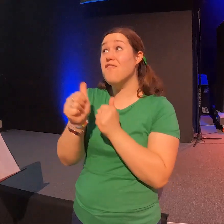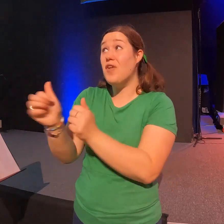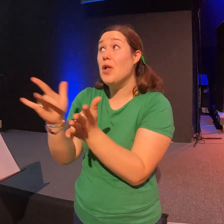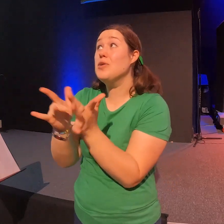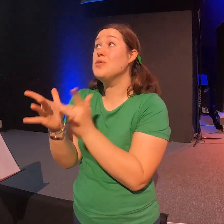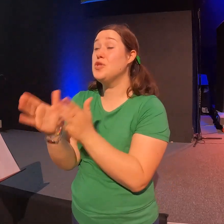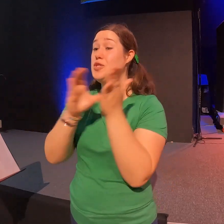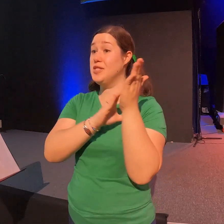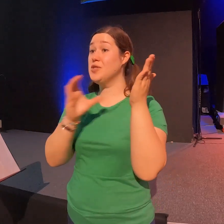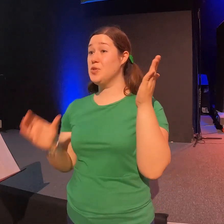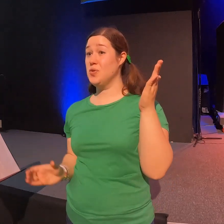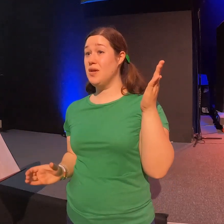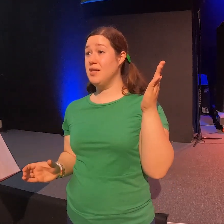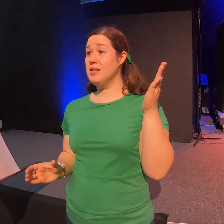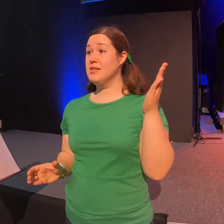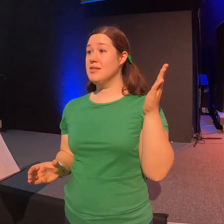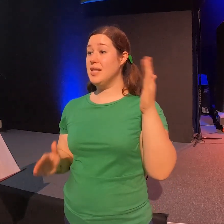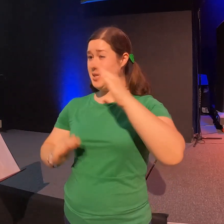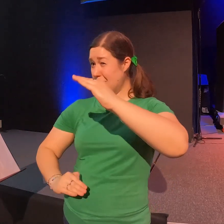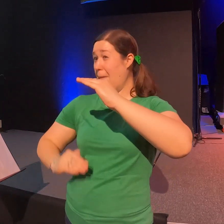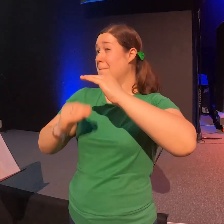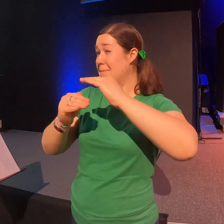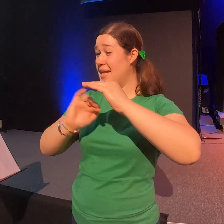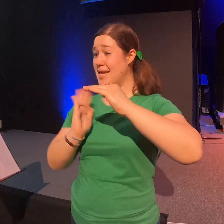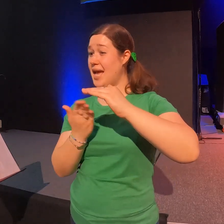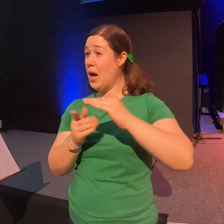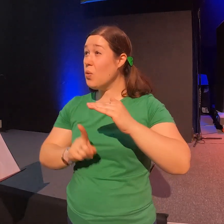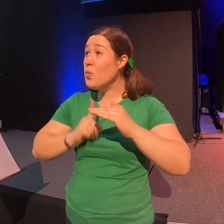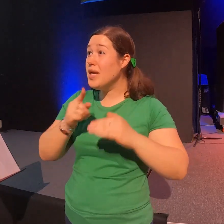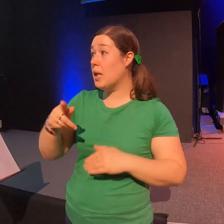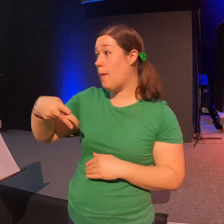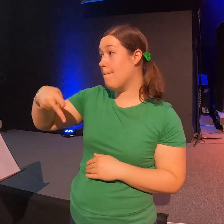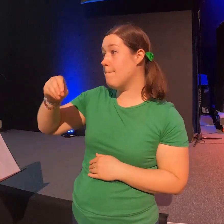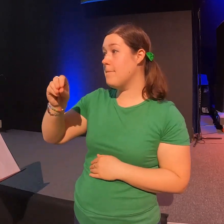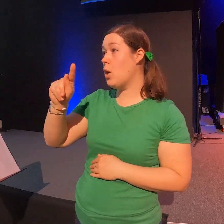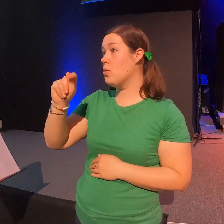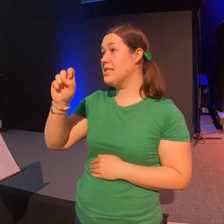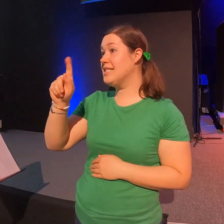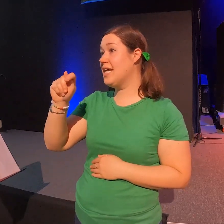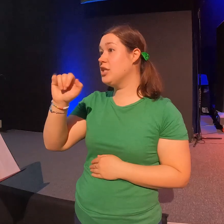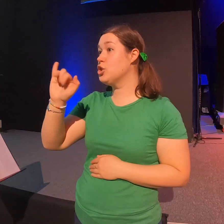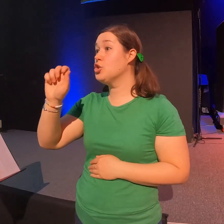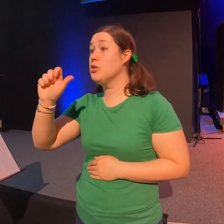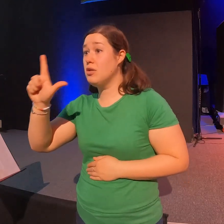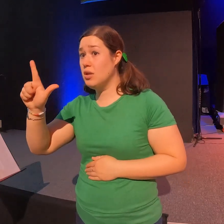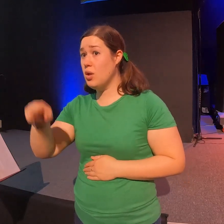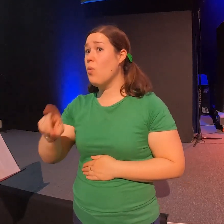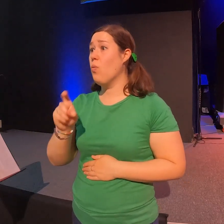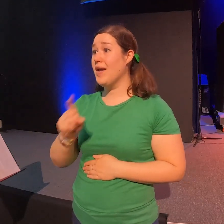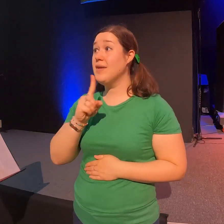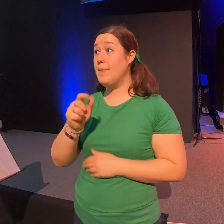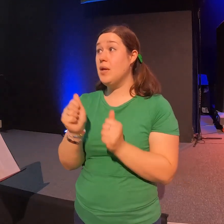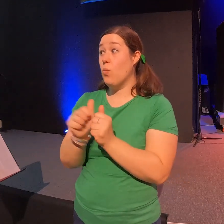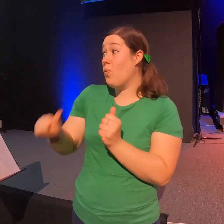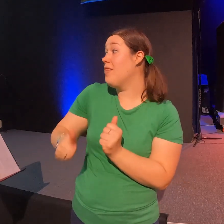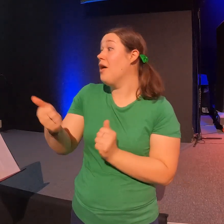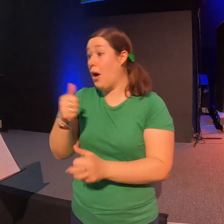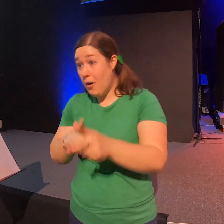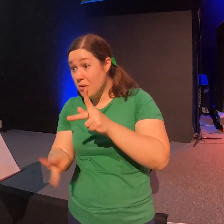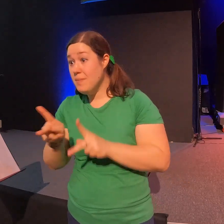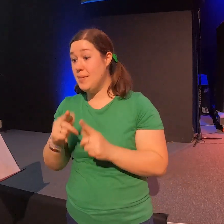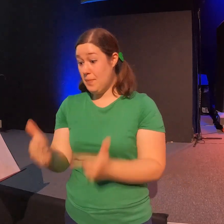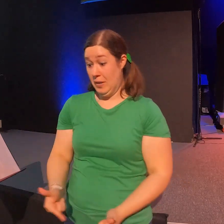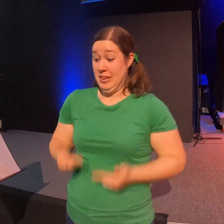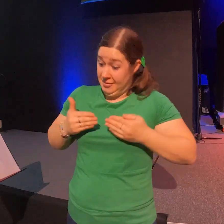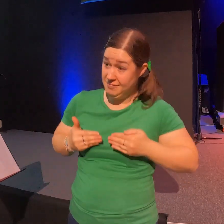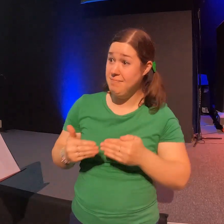full potential, we have to be on a team with other people living out our faith. And that's the only way we're going to